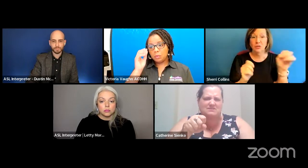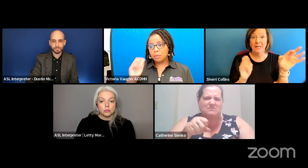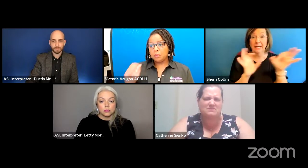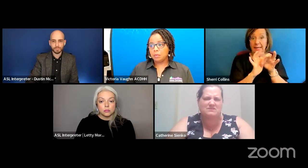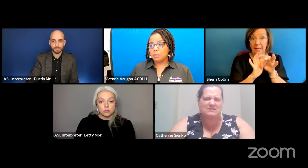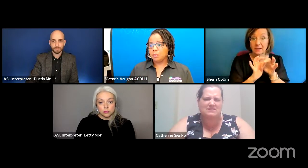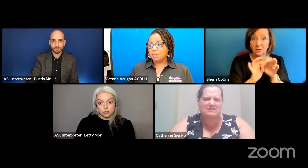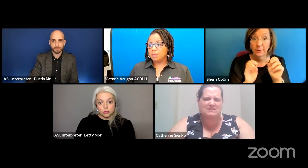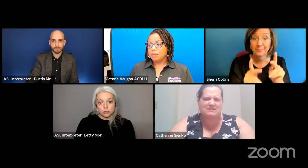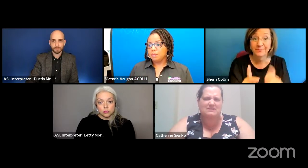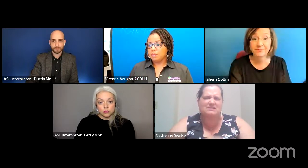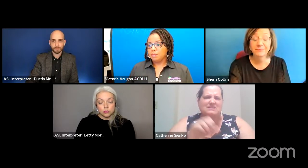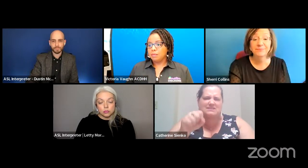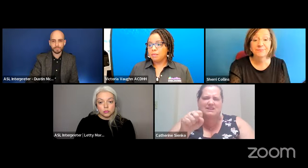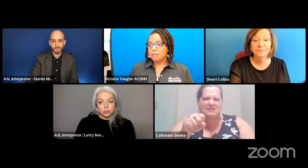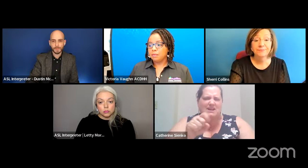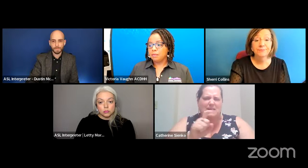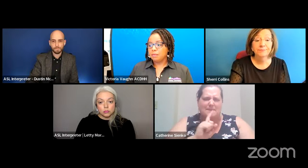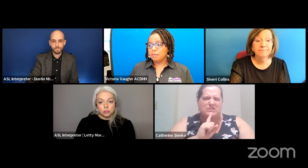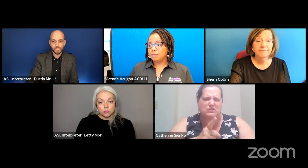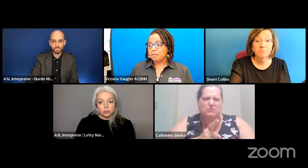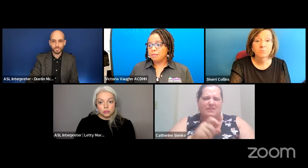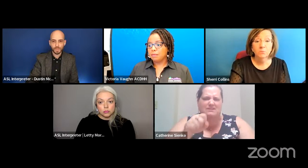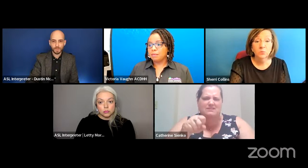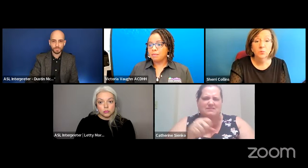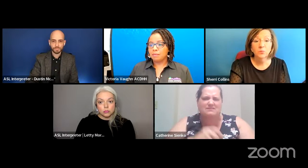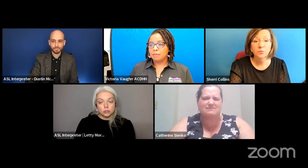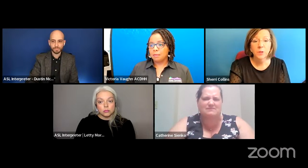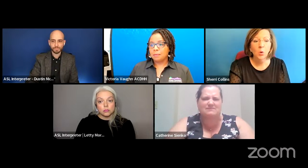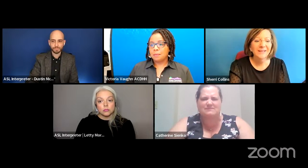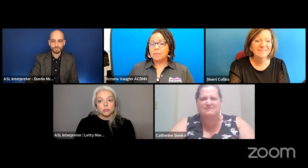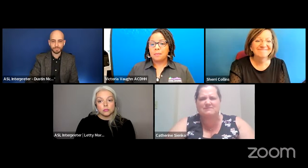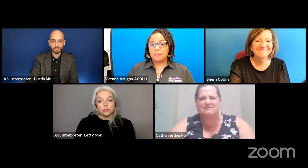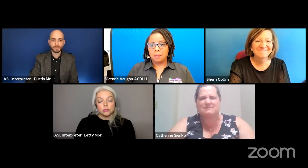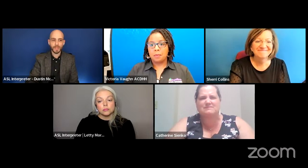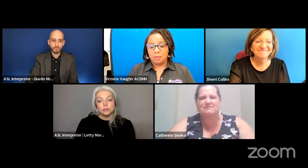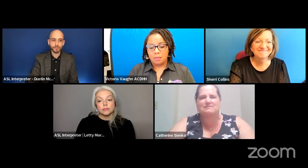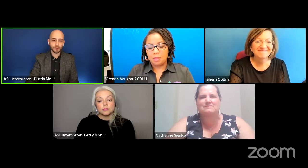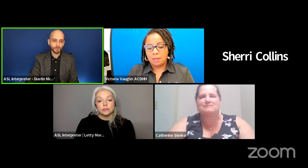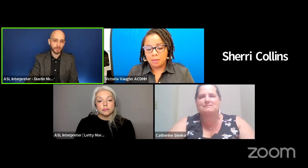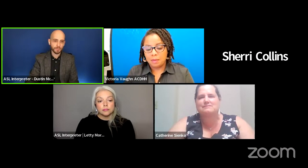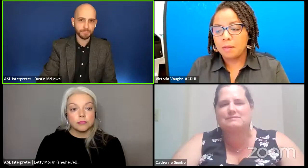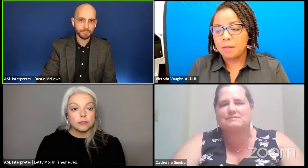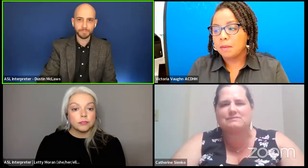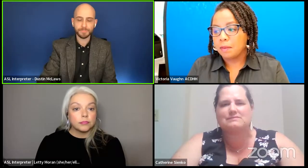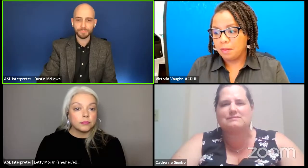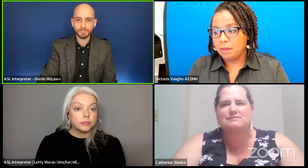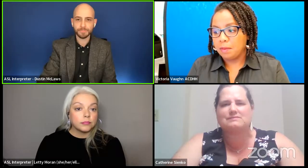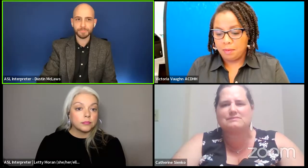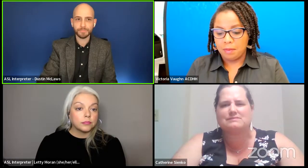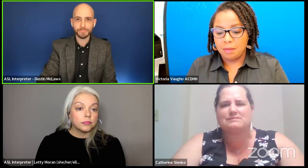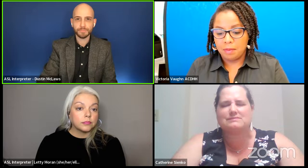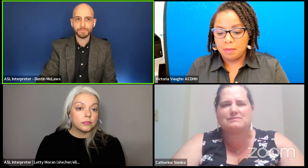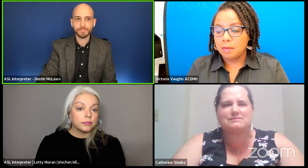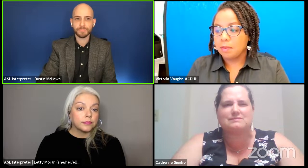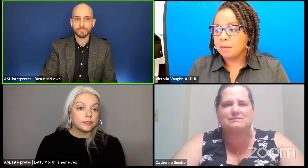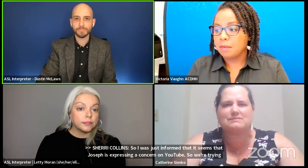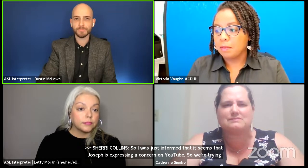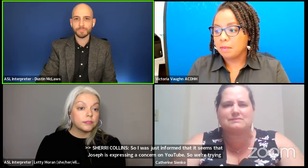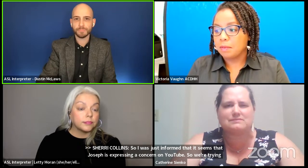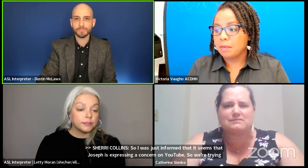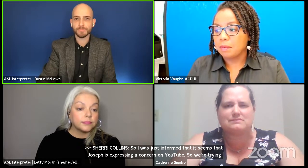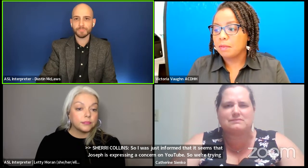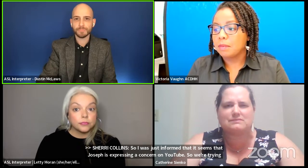So before we take action, we're going to go ahead and try to reconnect. Absolutely.